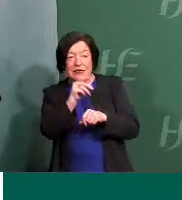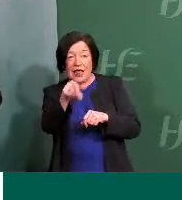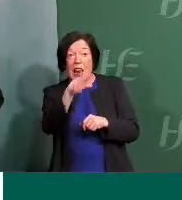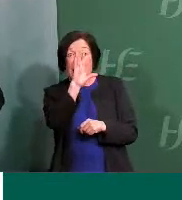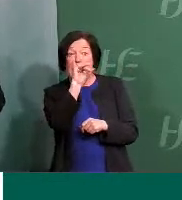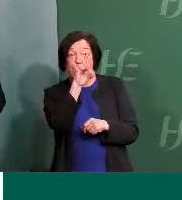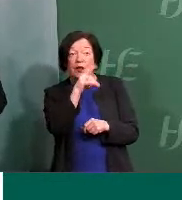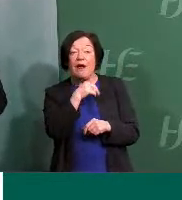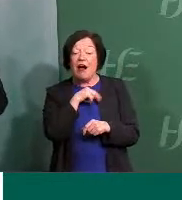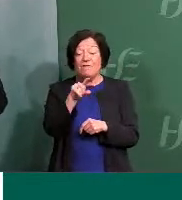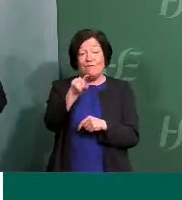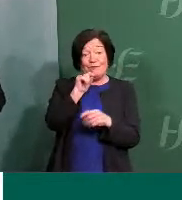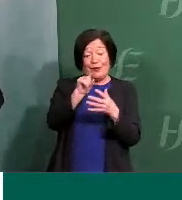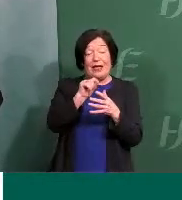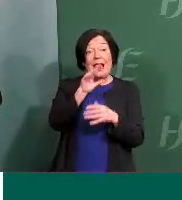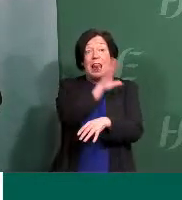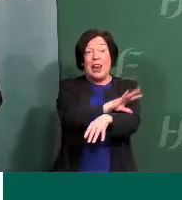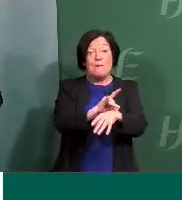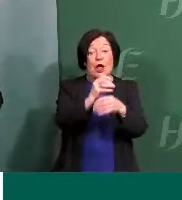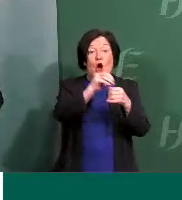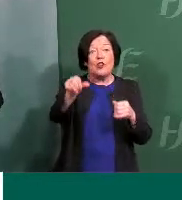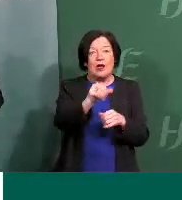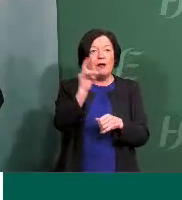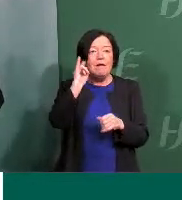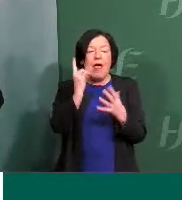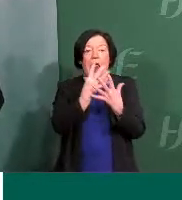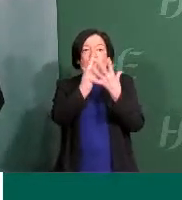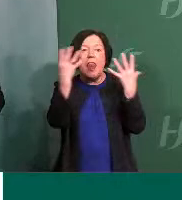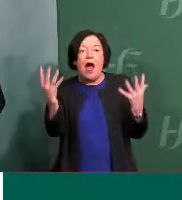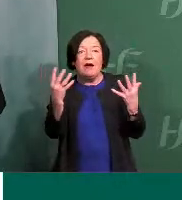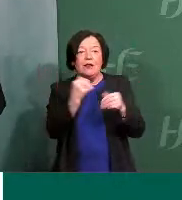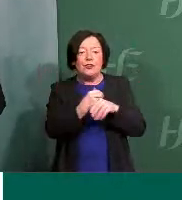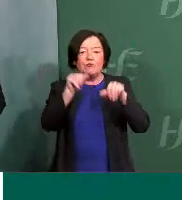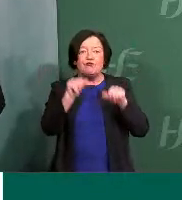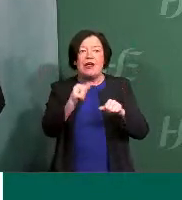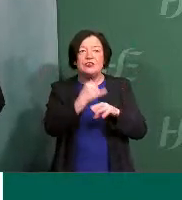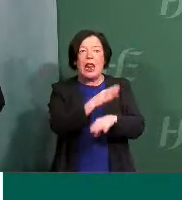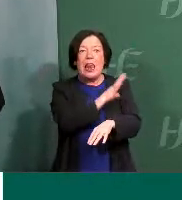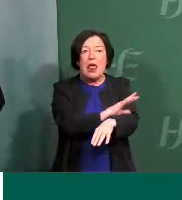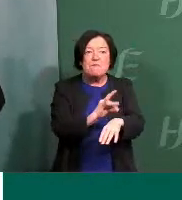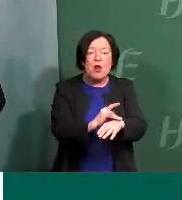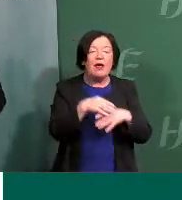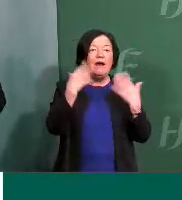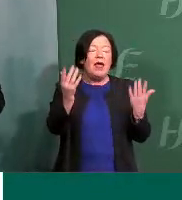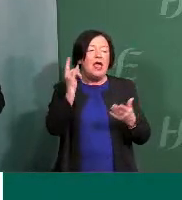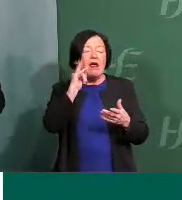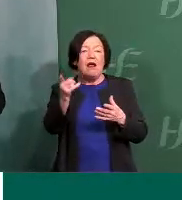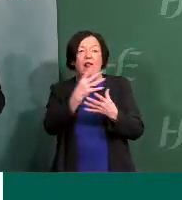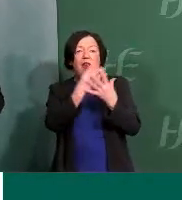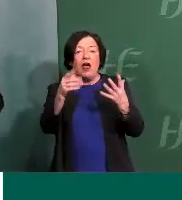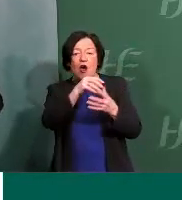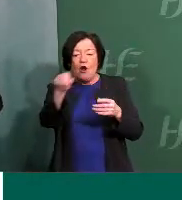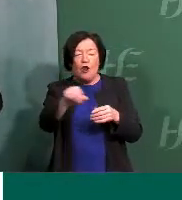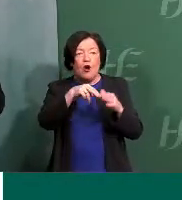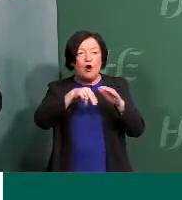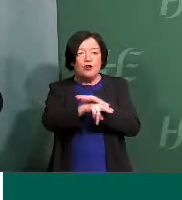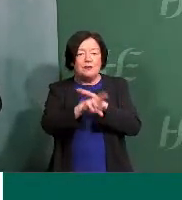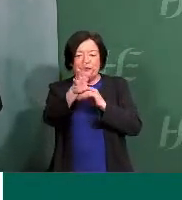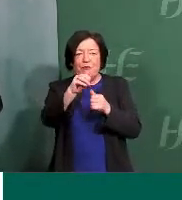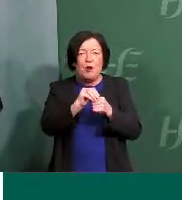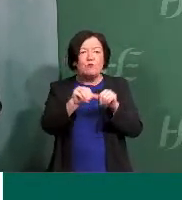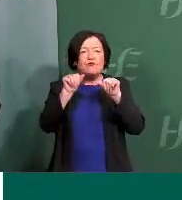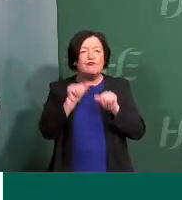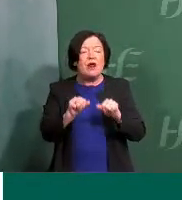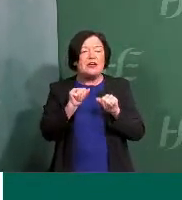and I've chosen Limerick and a couple of other sites because we hear a lot in terms of the pressures in Limerick, and we hear a lot about some of our big sites being under particular pressure, and just